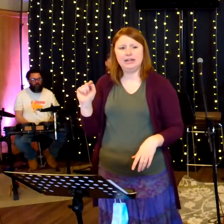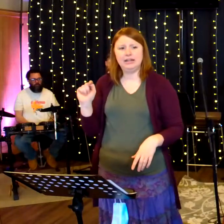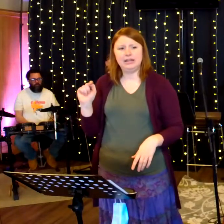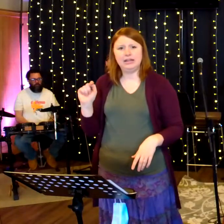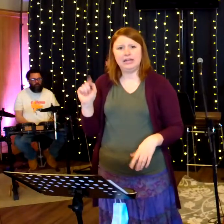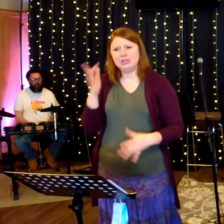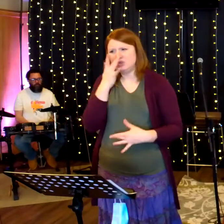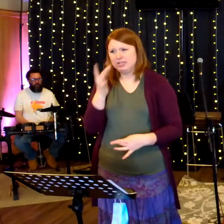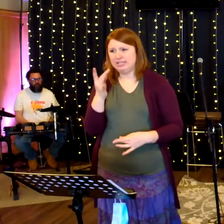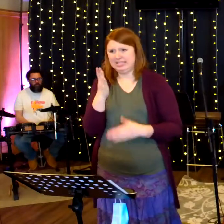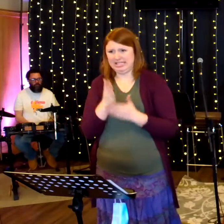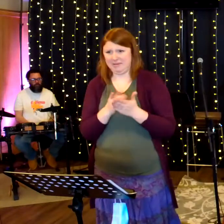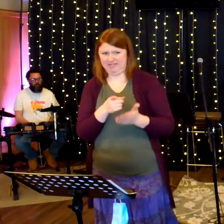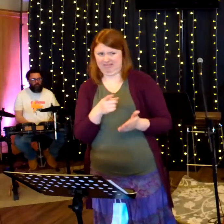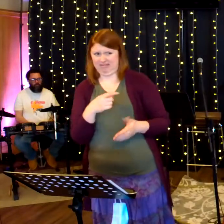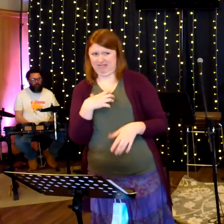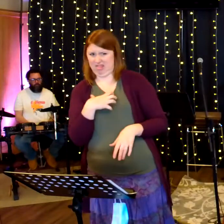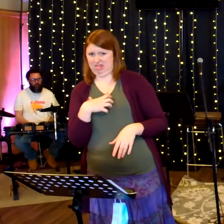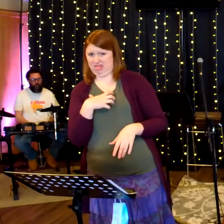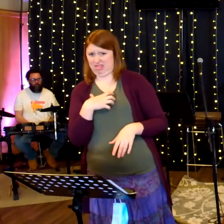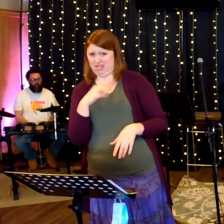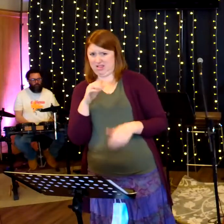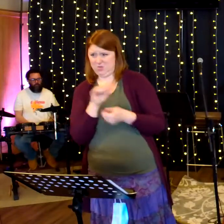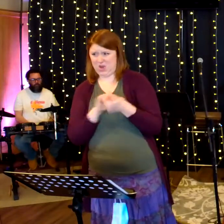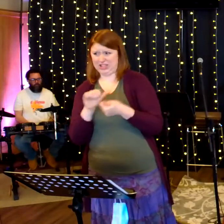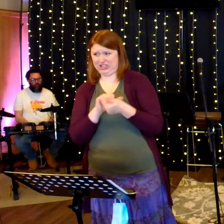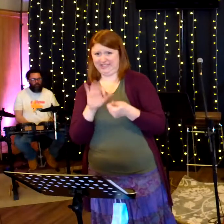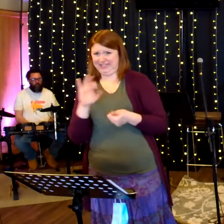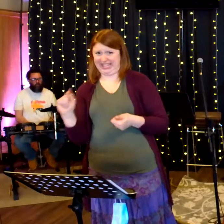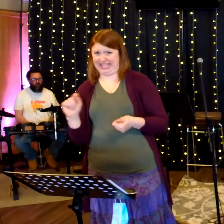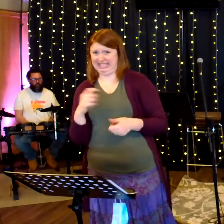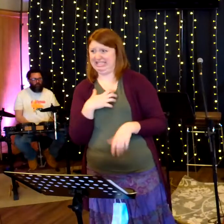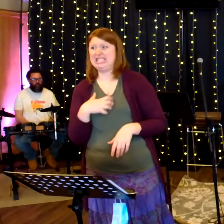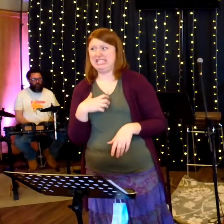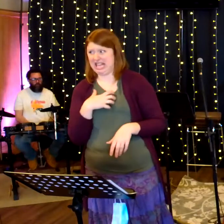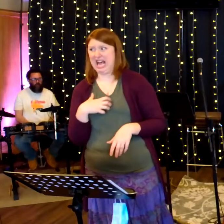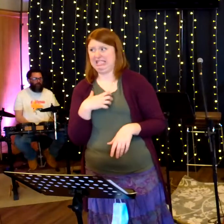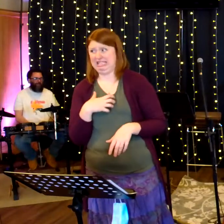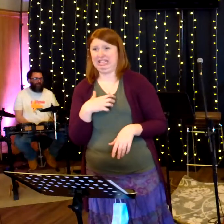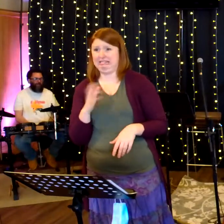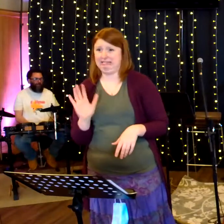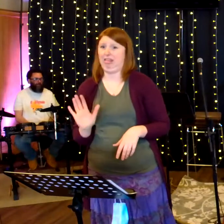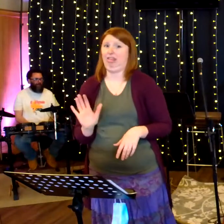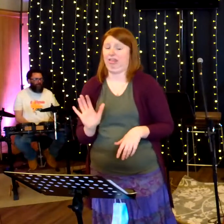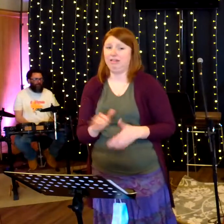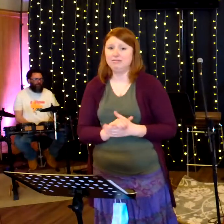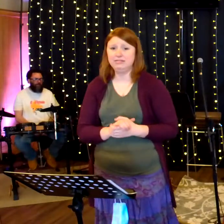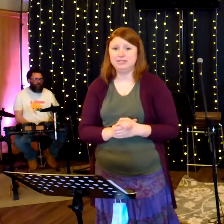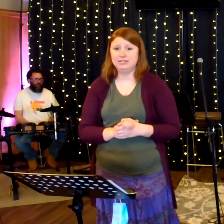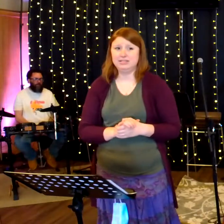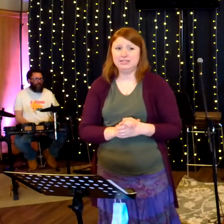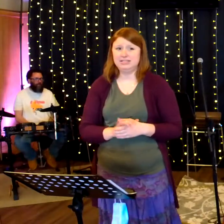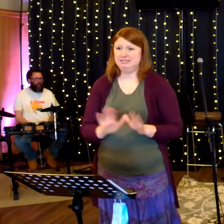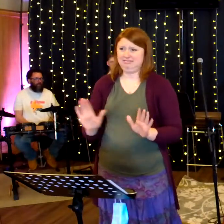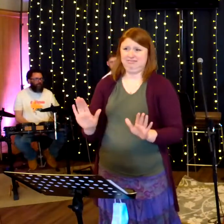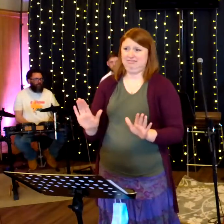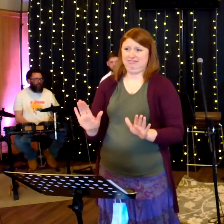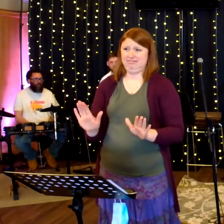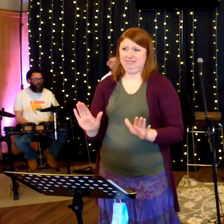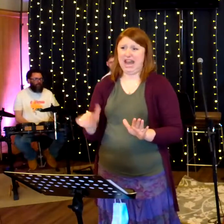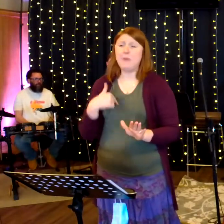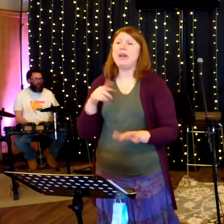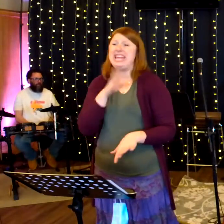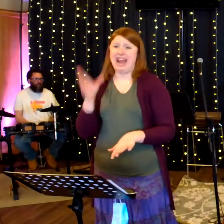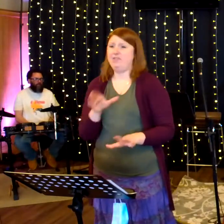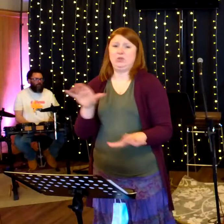Now, I know some of y'all are wigged out by that, okay? That's you're just like, that is disgusting, and forget the rest of my life. I wouldn't do